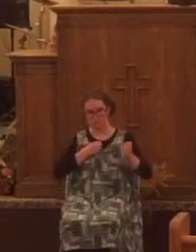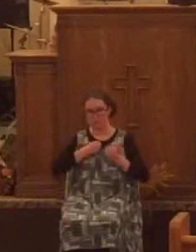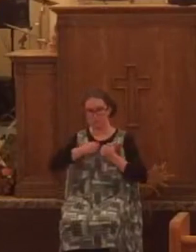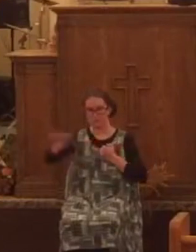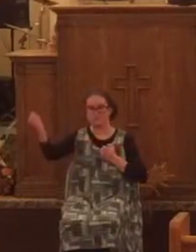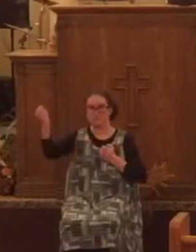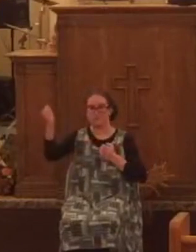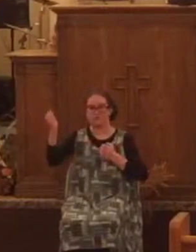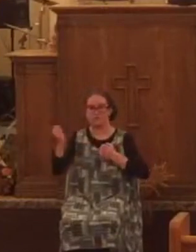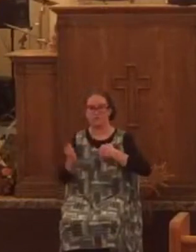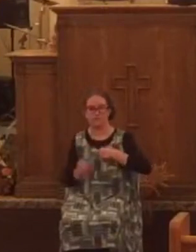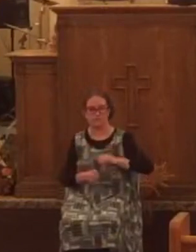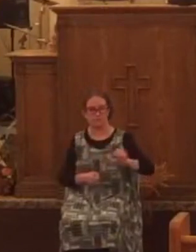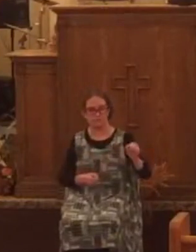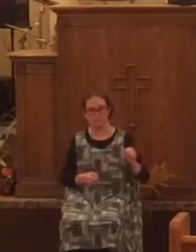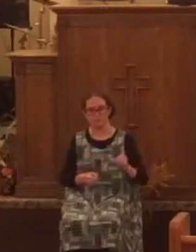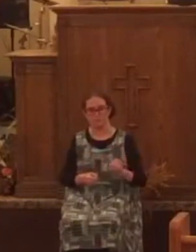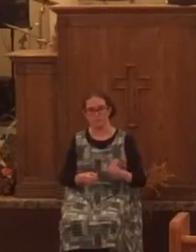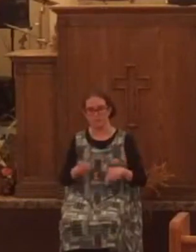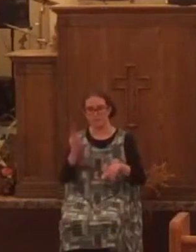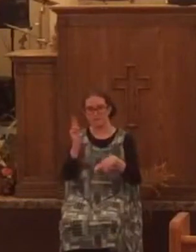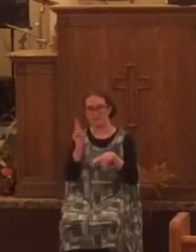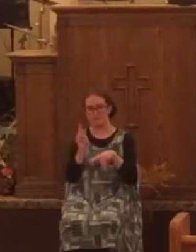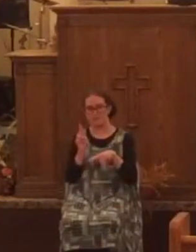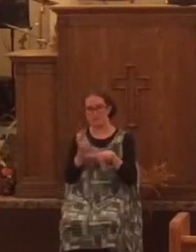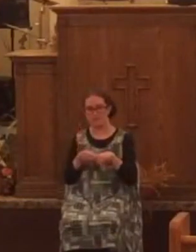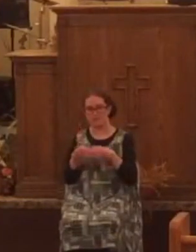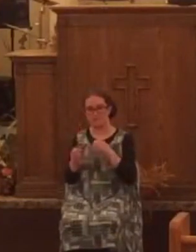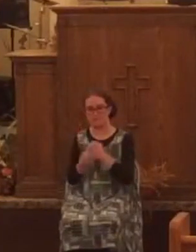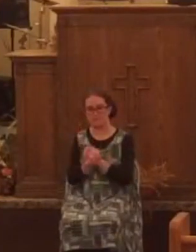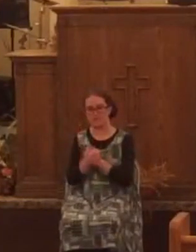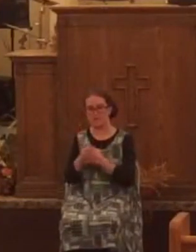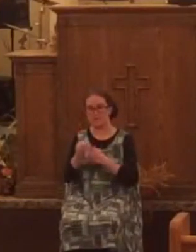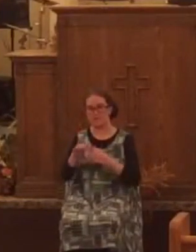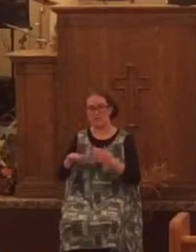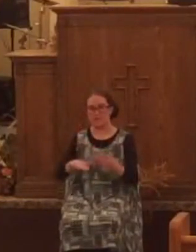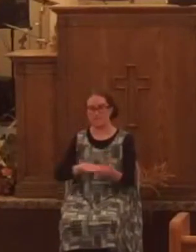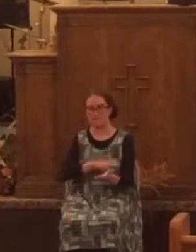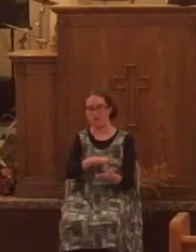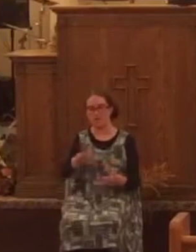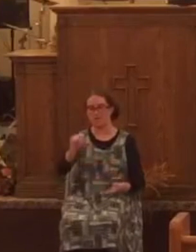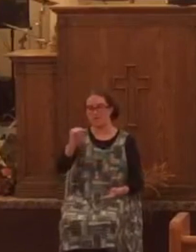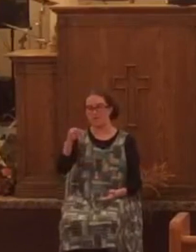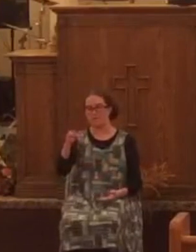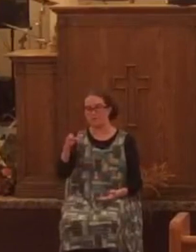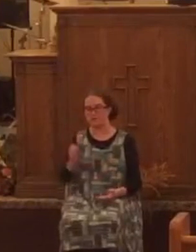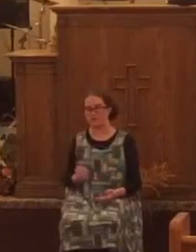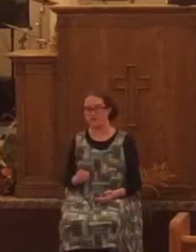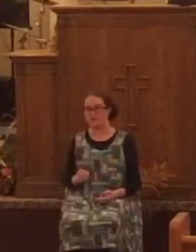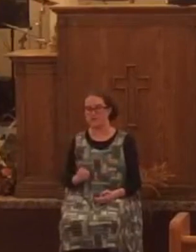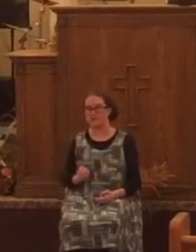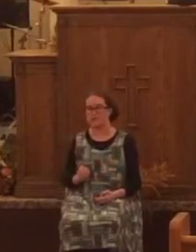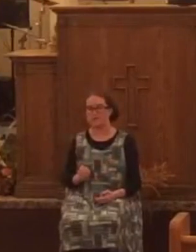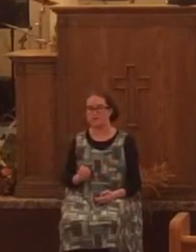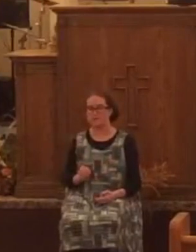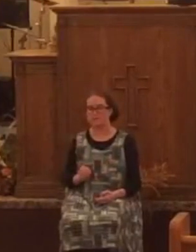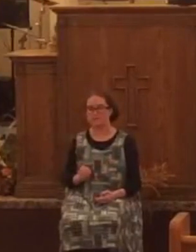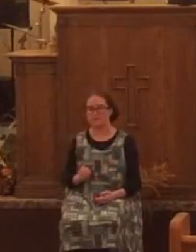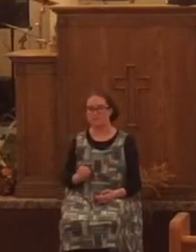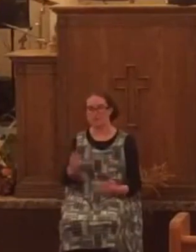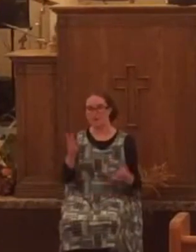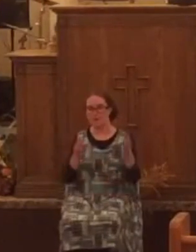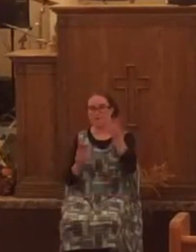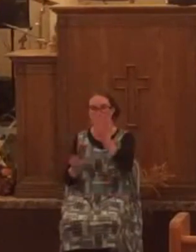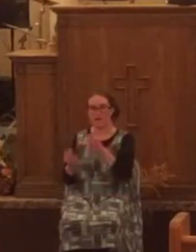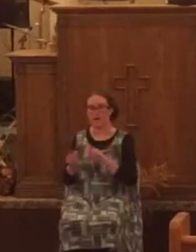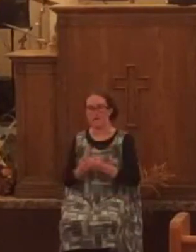their clothes, and they would sit down among ashes, get ashes from a